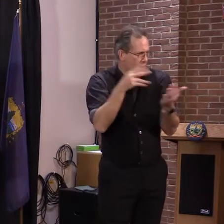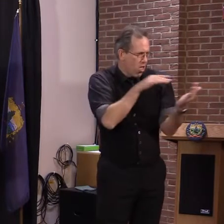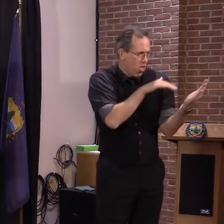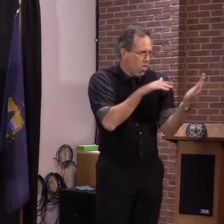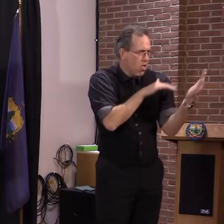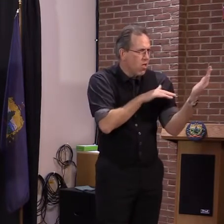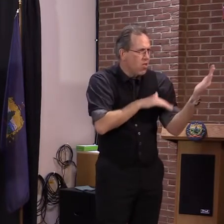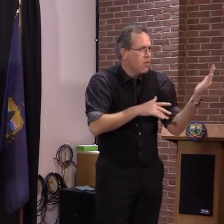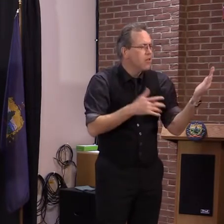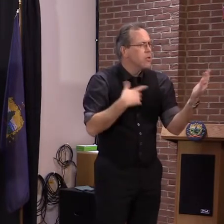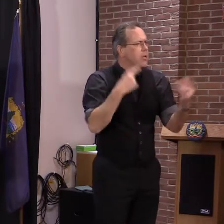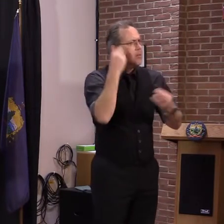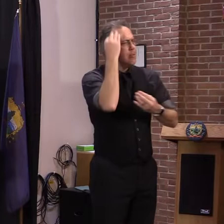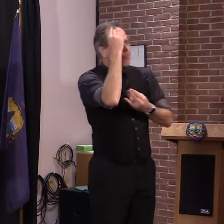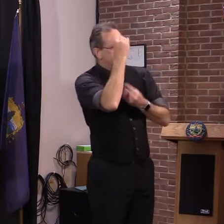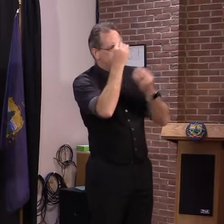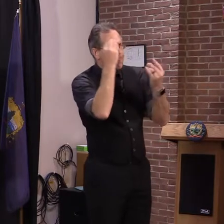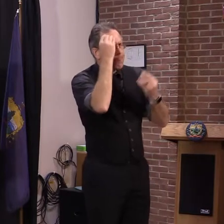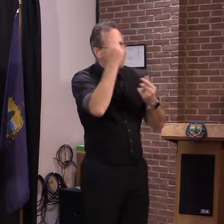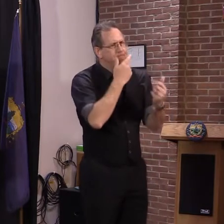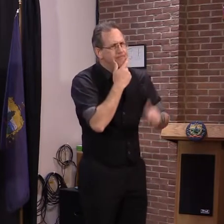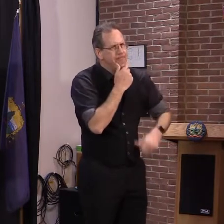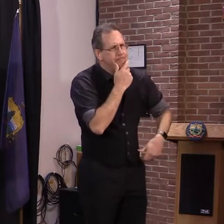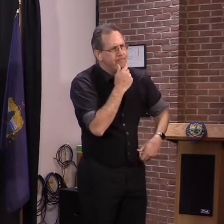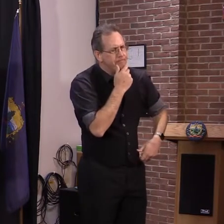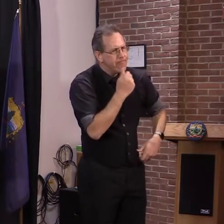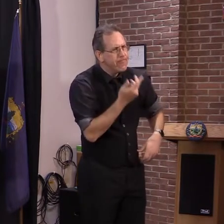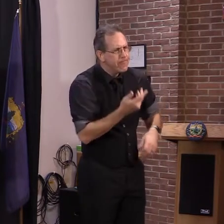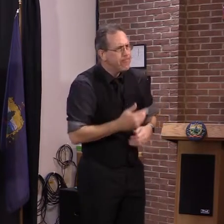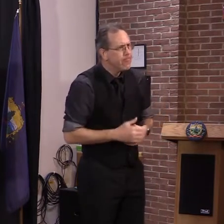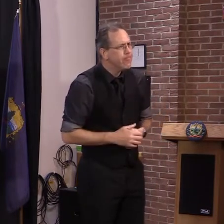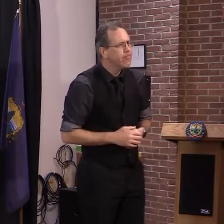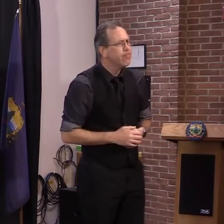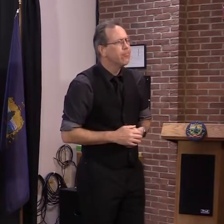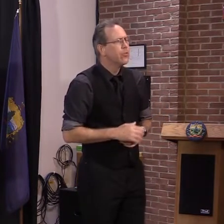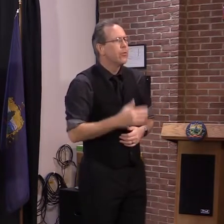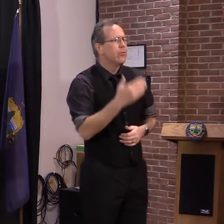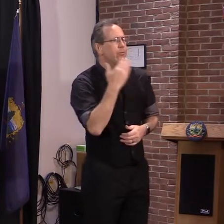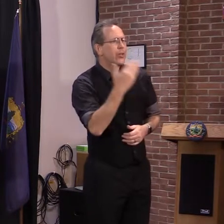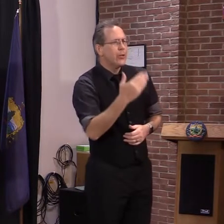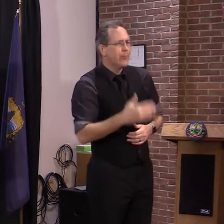consideration. Thank you, and now I'd like to turn it over to Commissioner Picek.